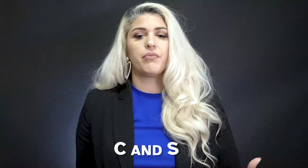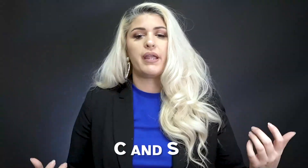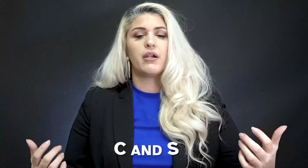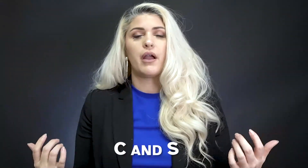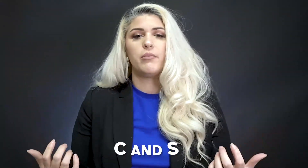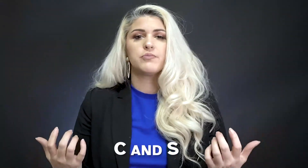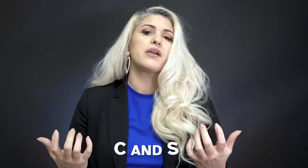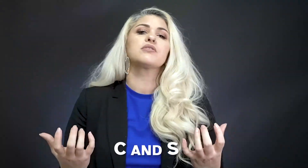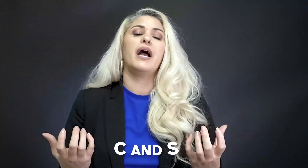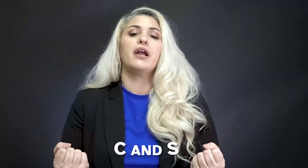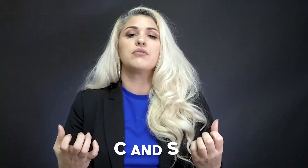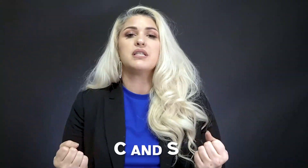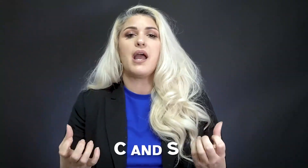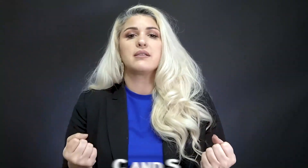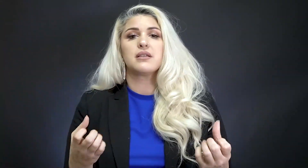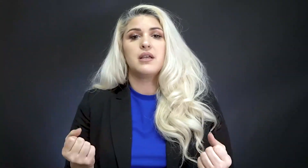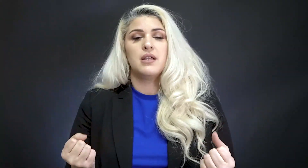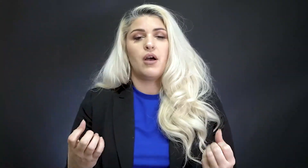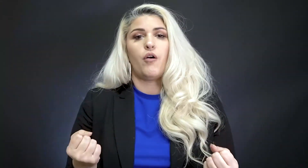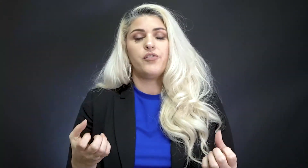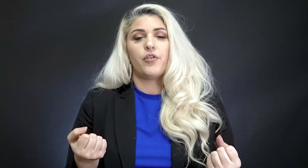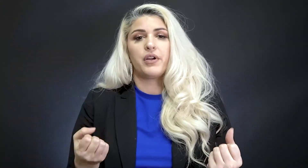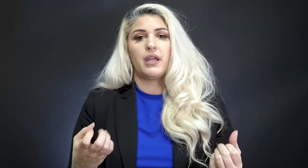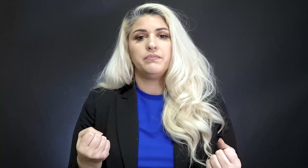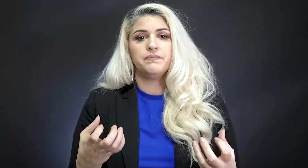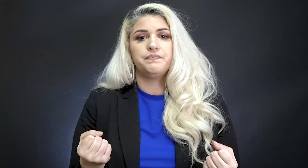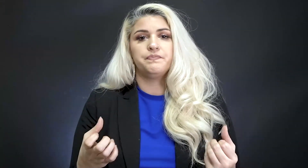here, elbows by your side, and go C, S, over and over again.